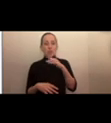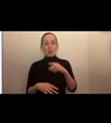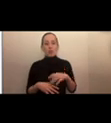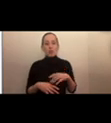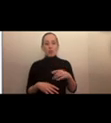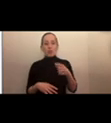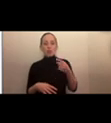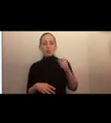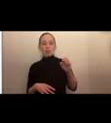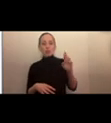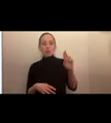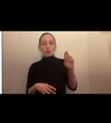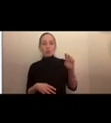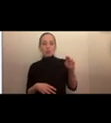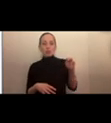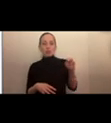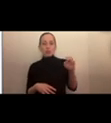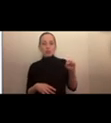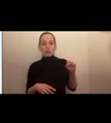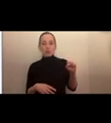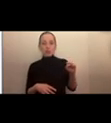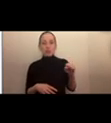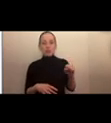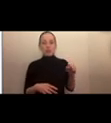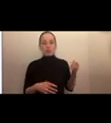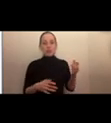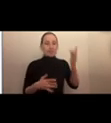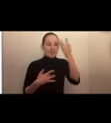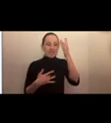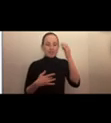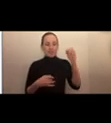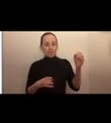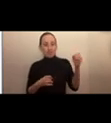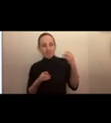irrational phobias of dirt or germs,